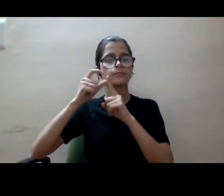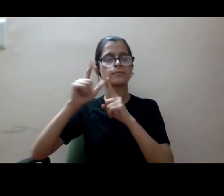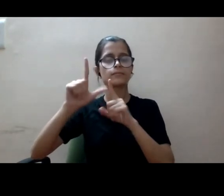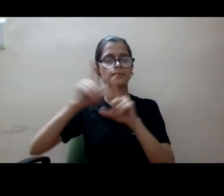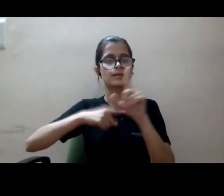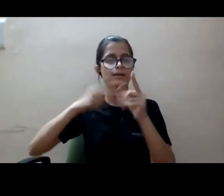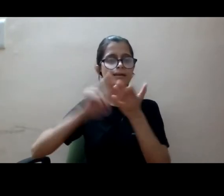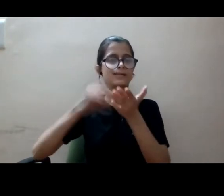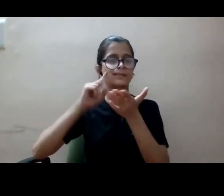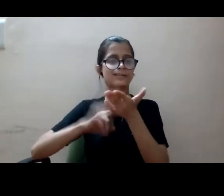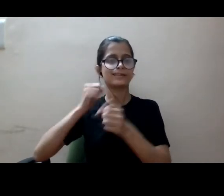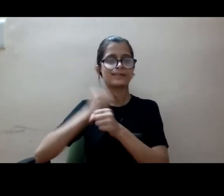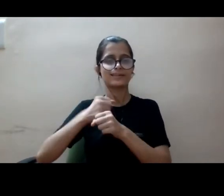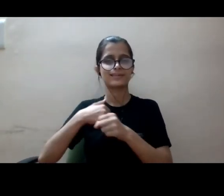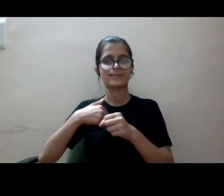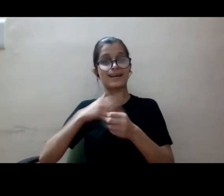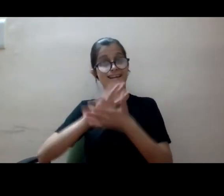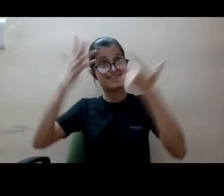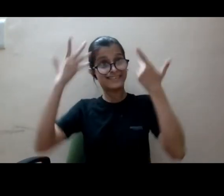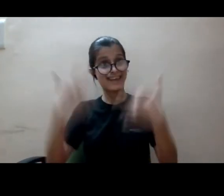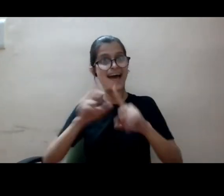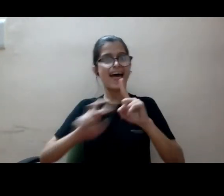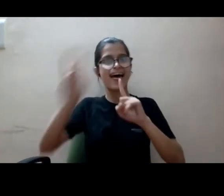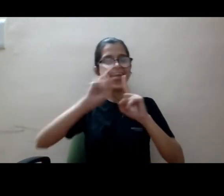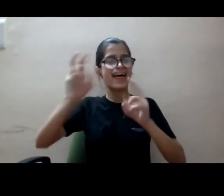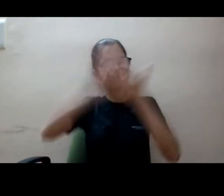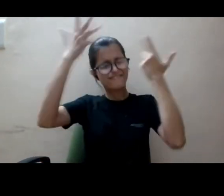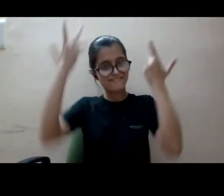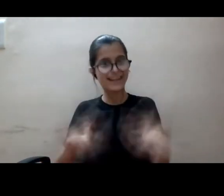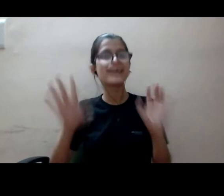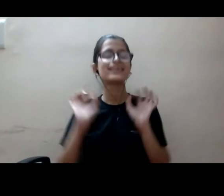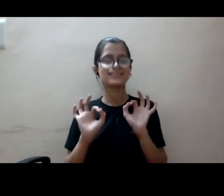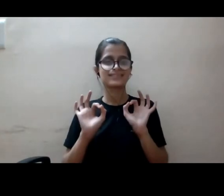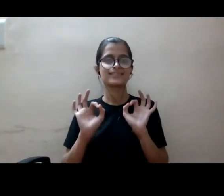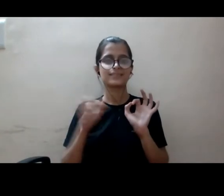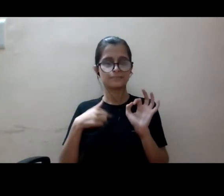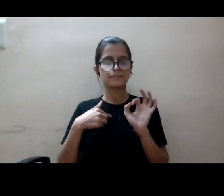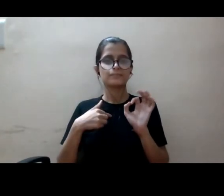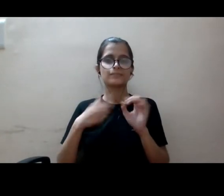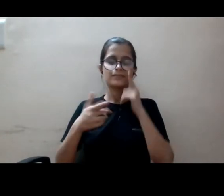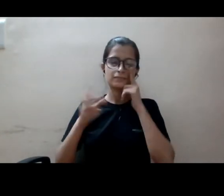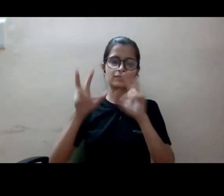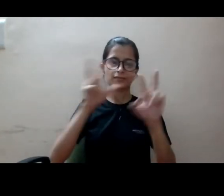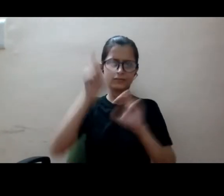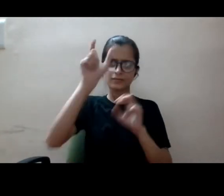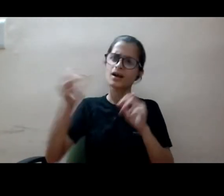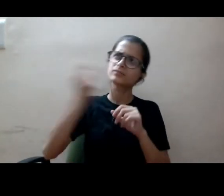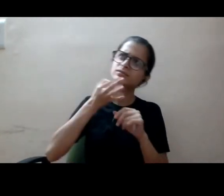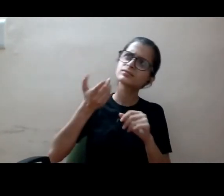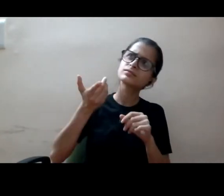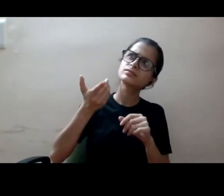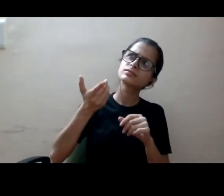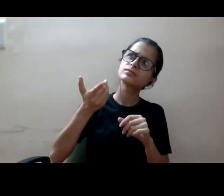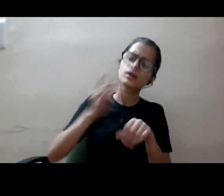done with that adventure, and I was asked by the guard who was standing there, he asked me, "So how was